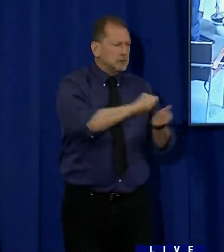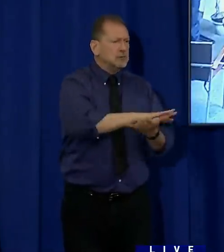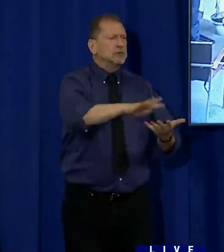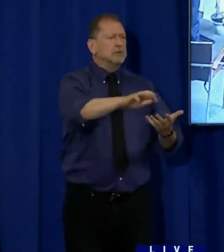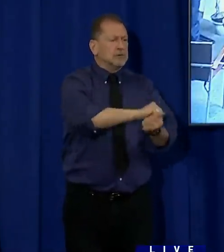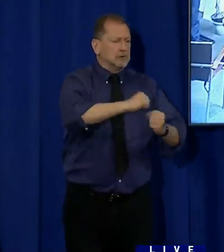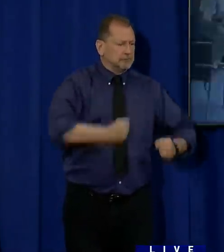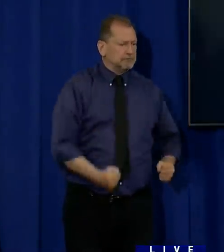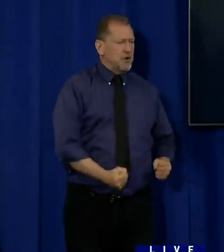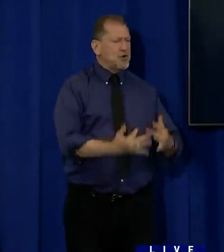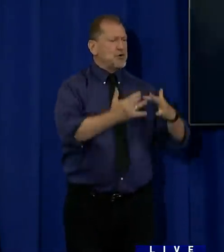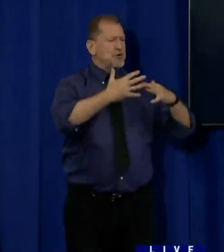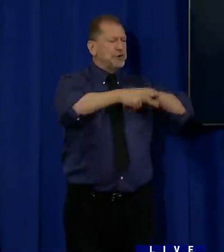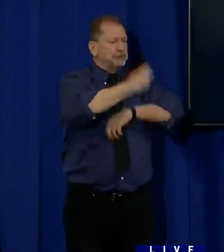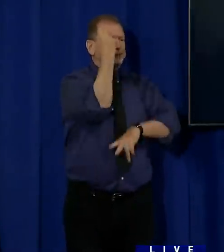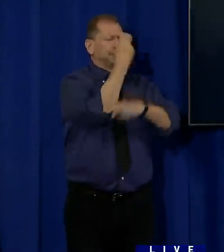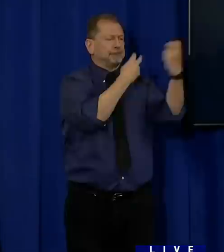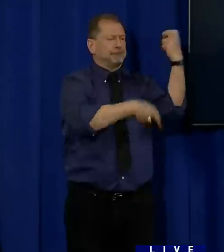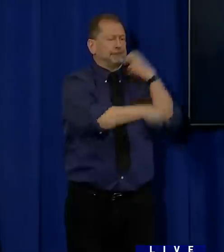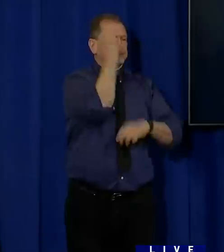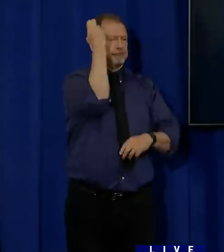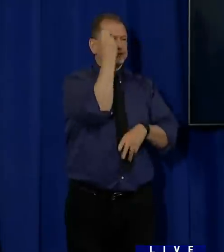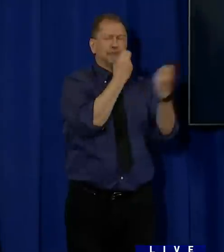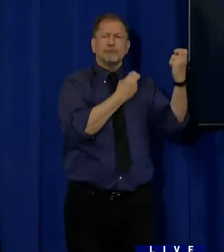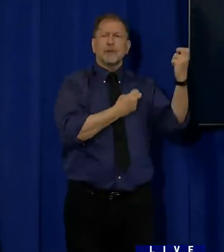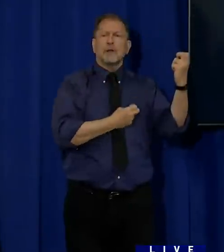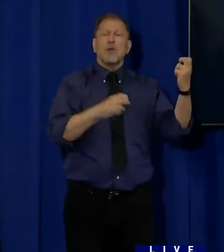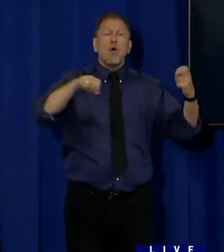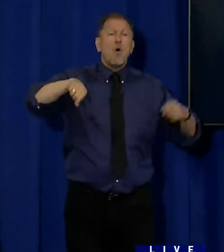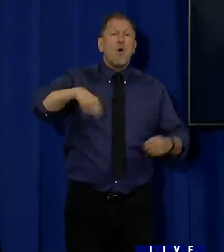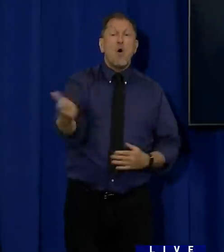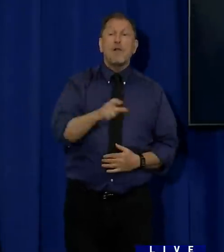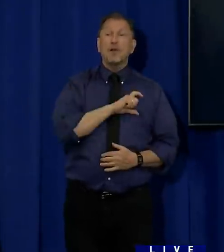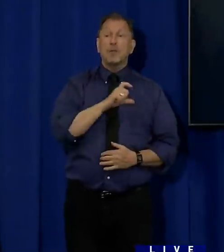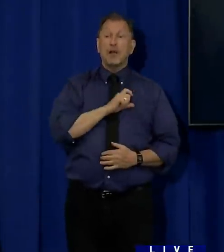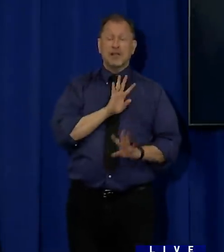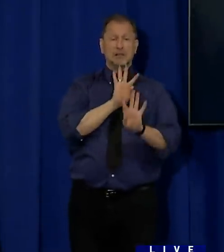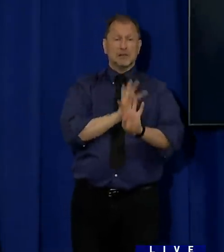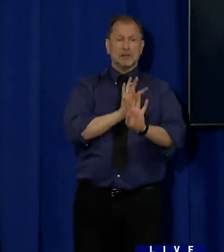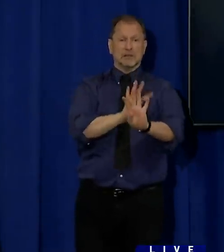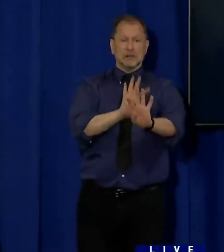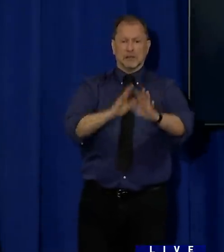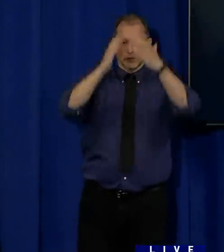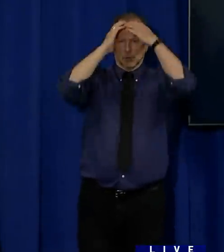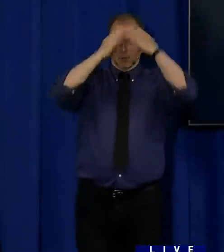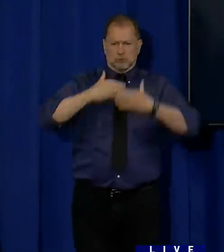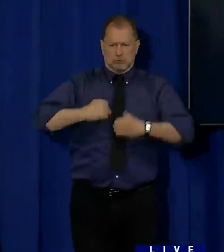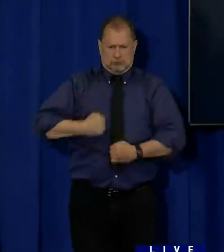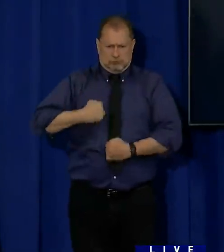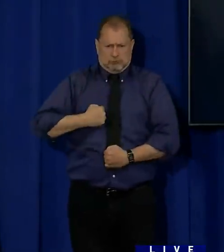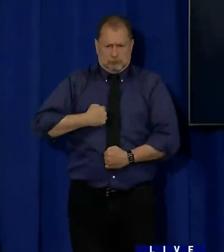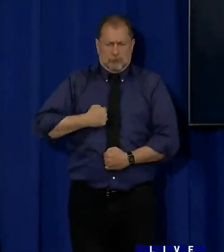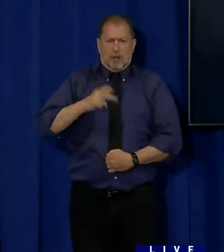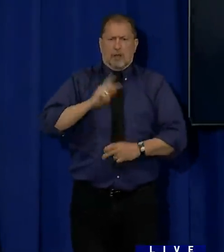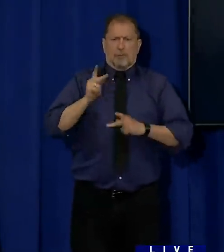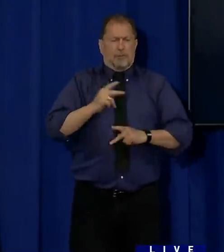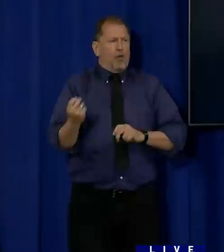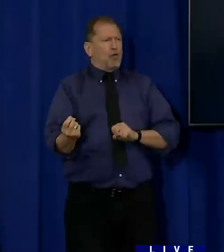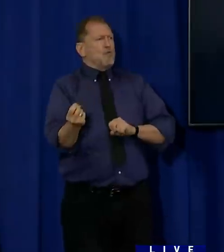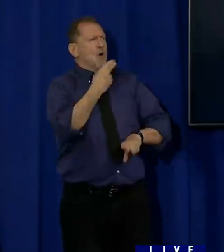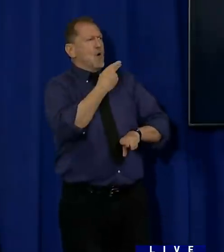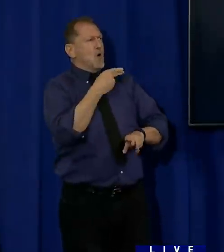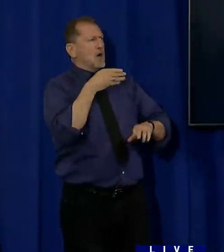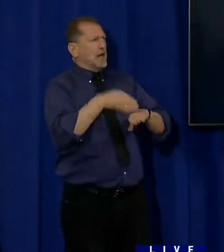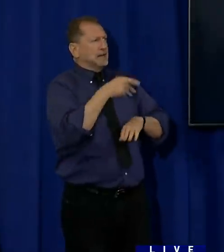burned, while their colleagues were getting bottles thrown at their heads and doing everything they